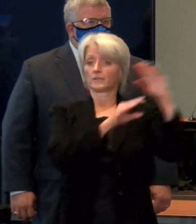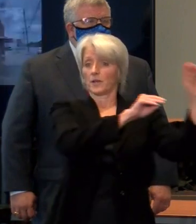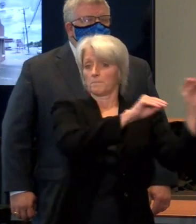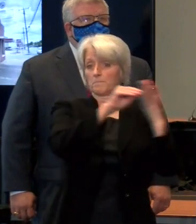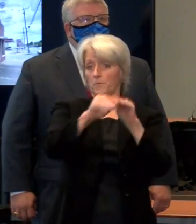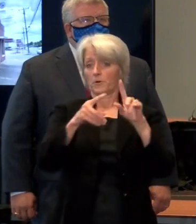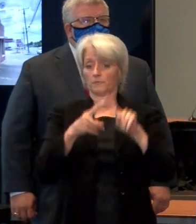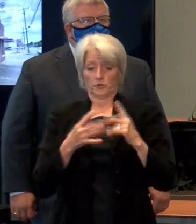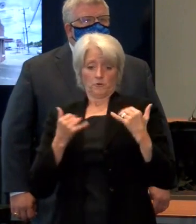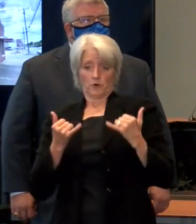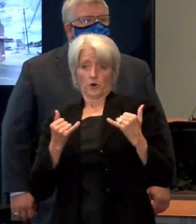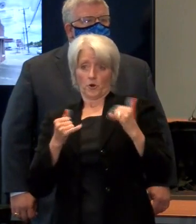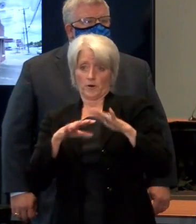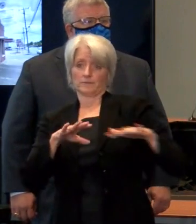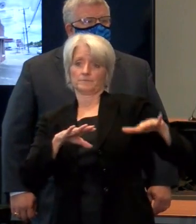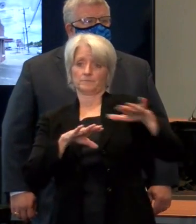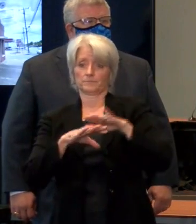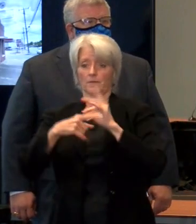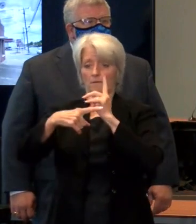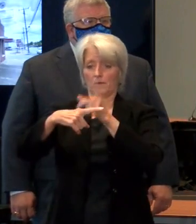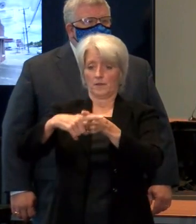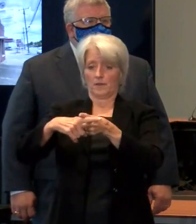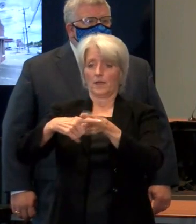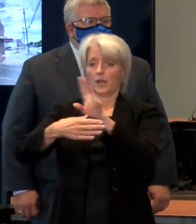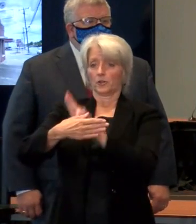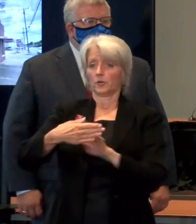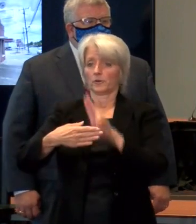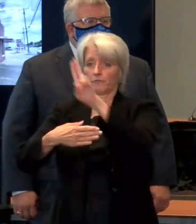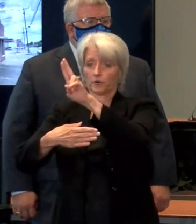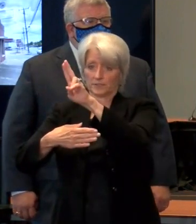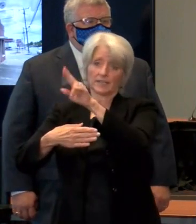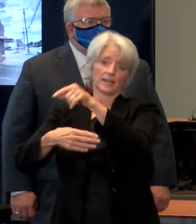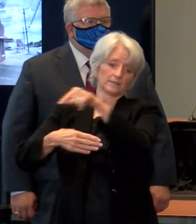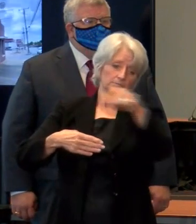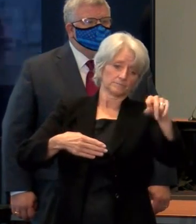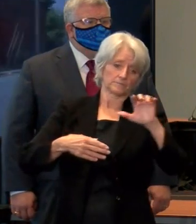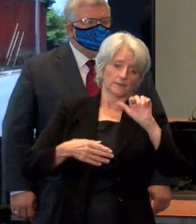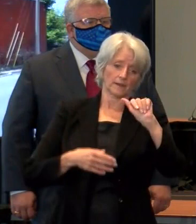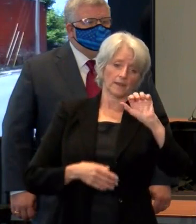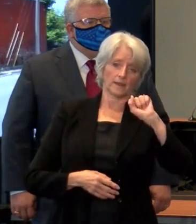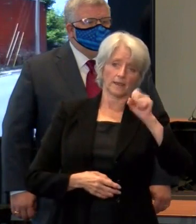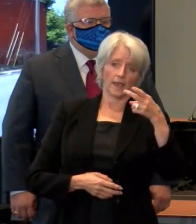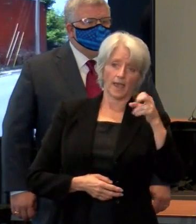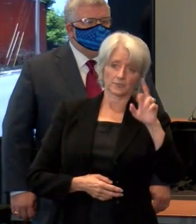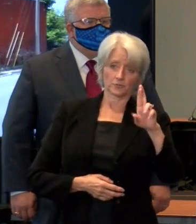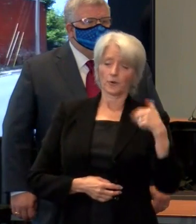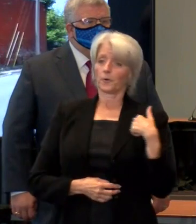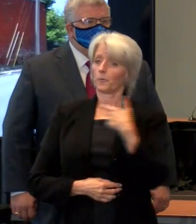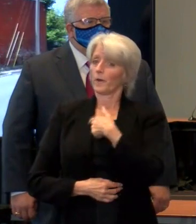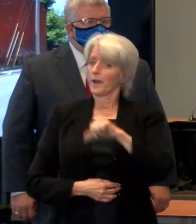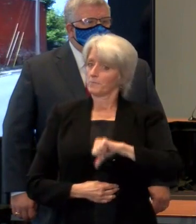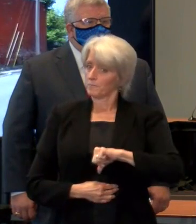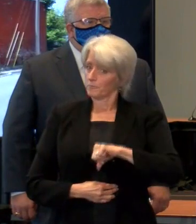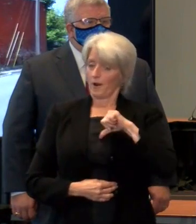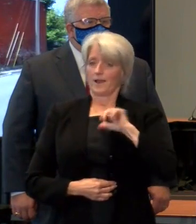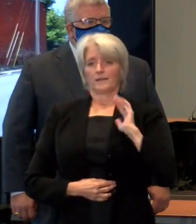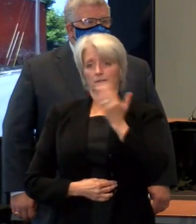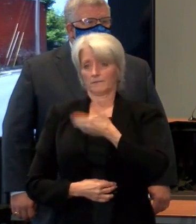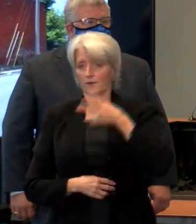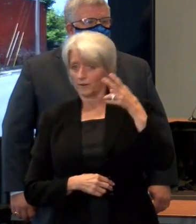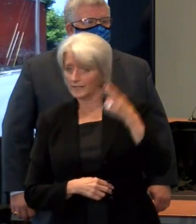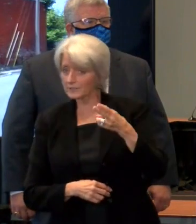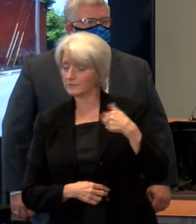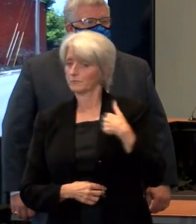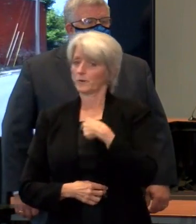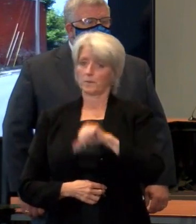current location on the corner of University Avenue and Asher Avenue. We are proud of that history, and we're proud that